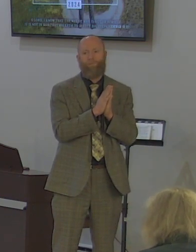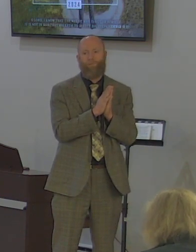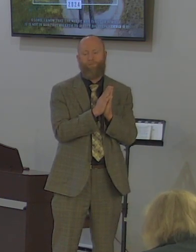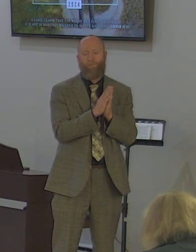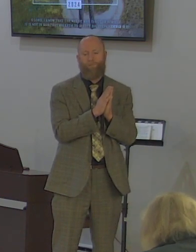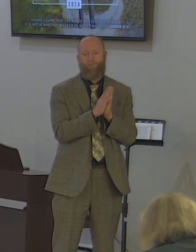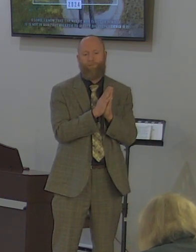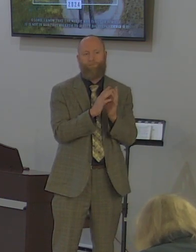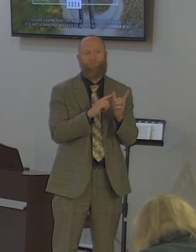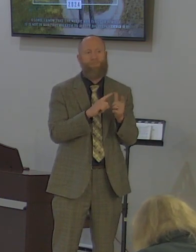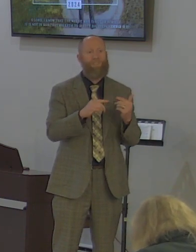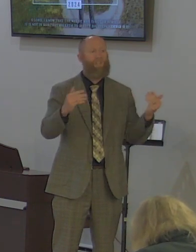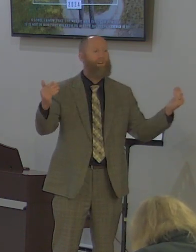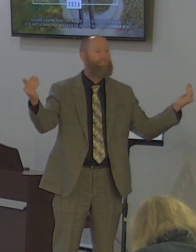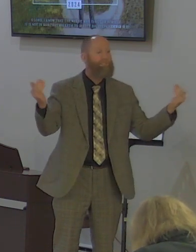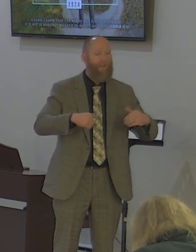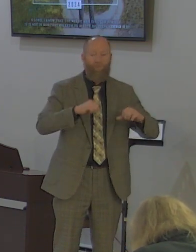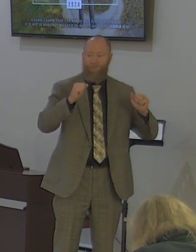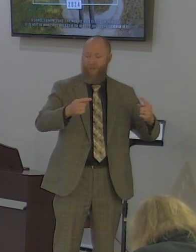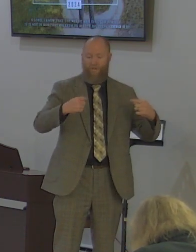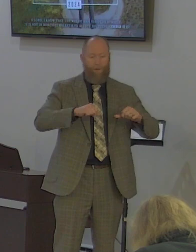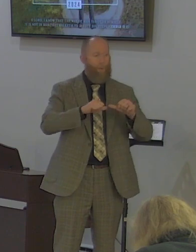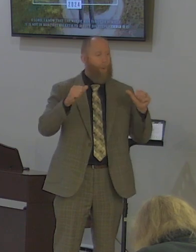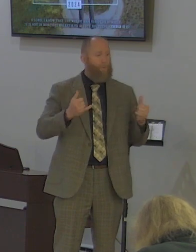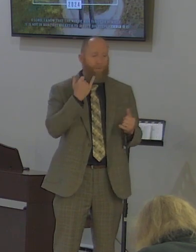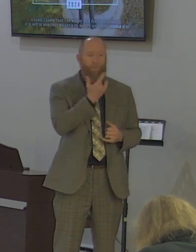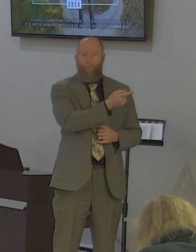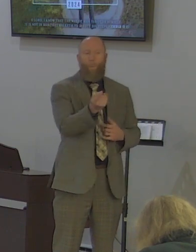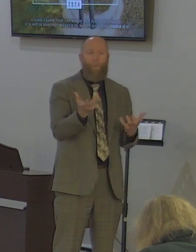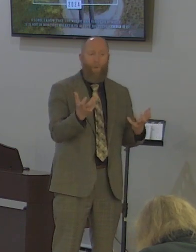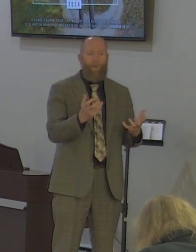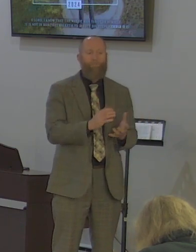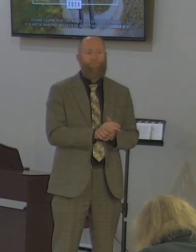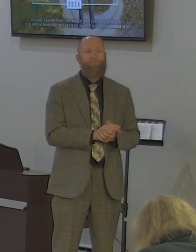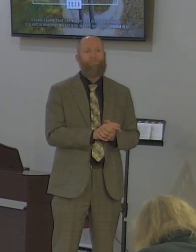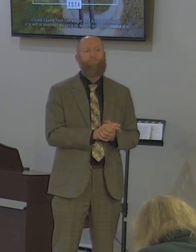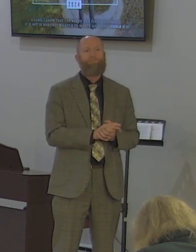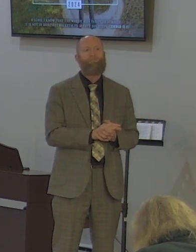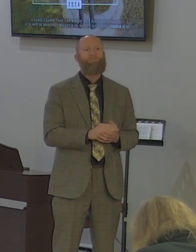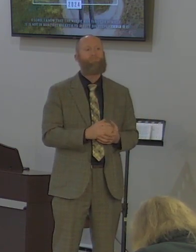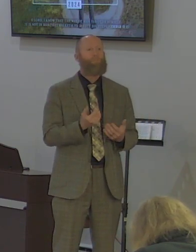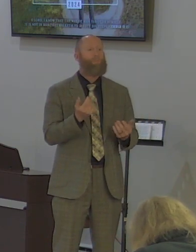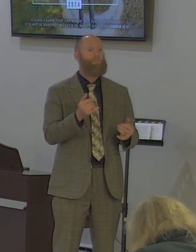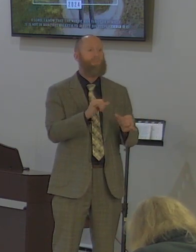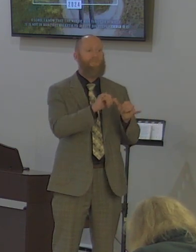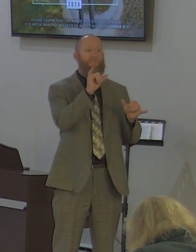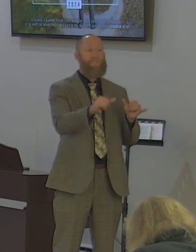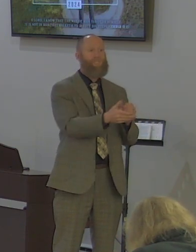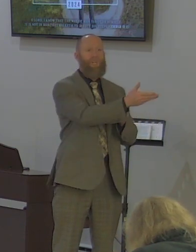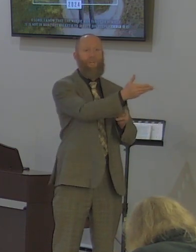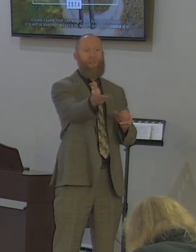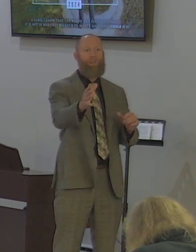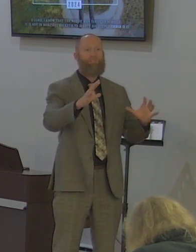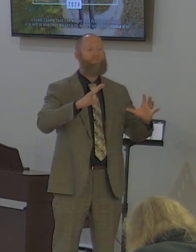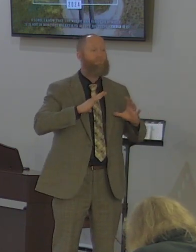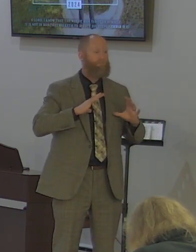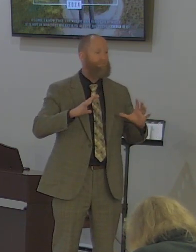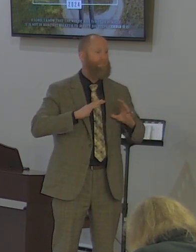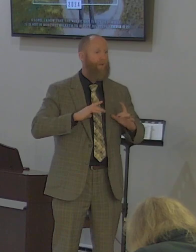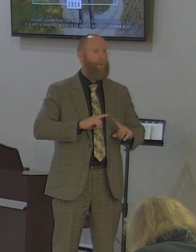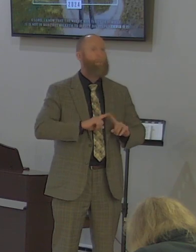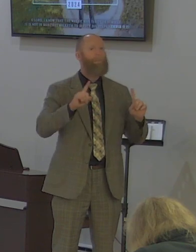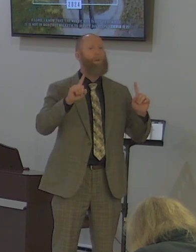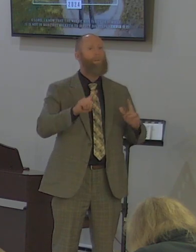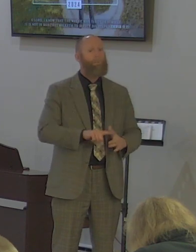I'm going to invite you to come to this altar. I'm going to invite you to kneel where you're at if that's what you need to do. But I'm going to invite you to